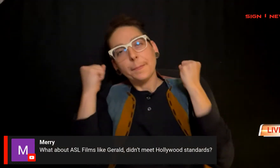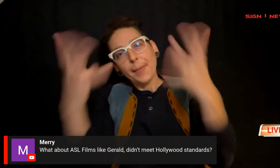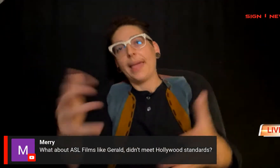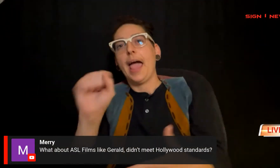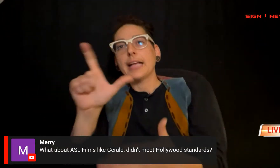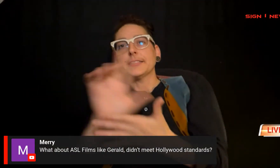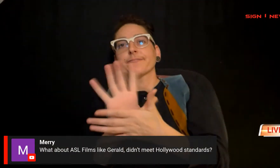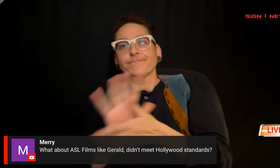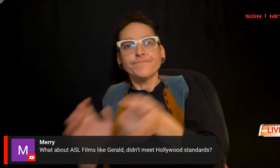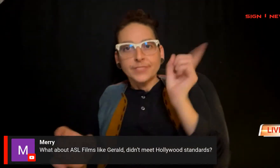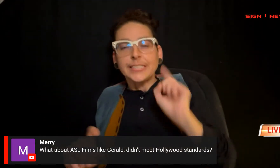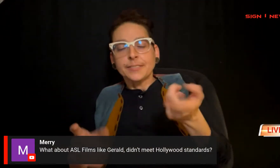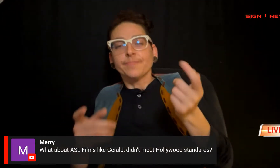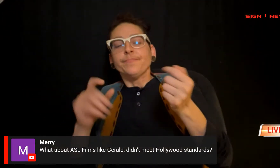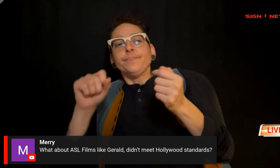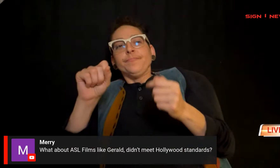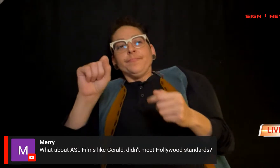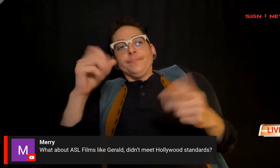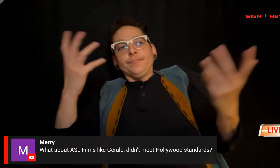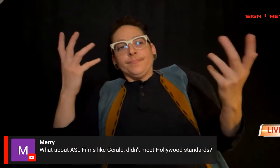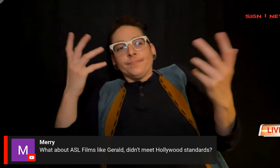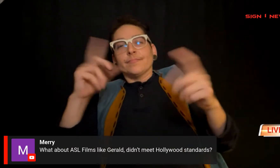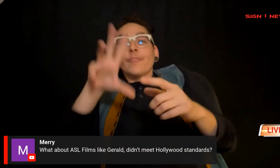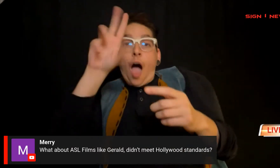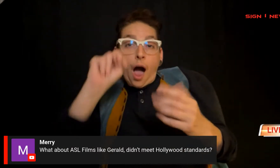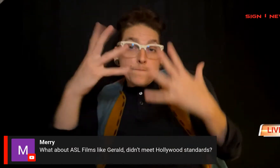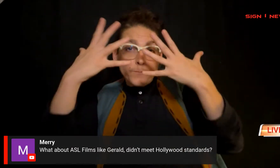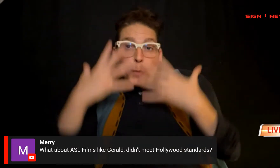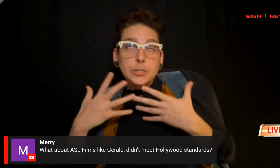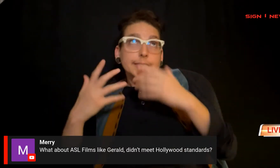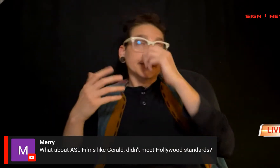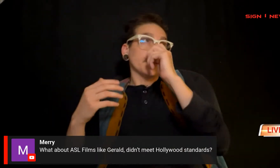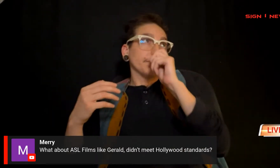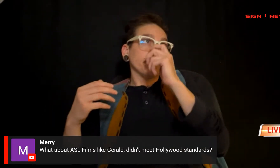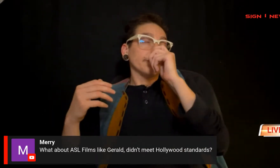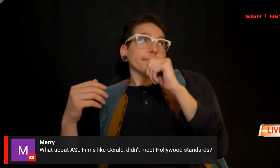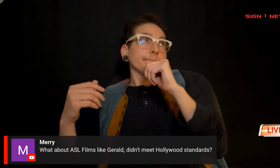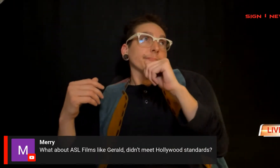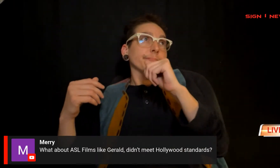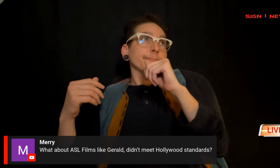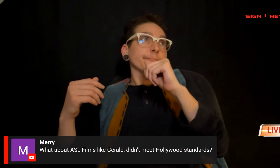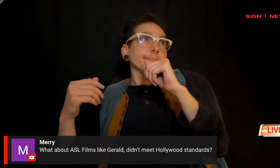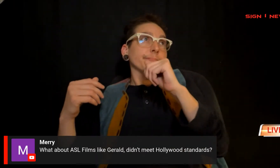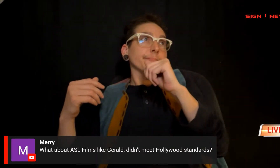ASL films like Juro did meet Hollywood standards. Yes. Unfortunately,